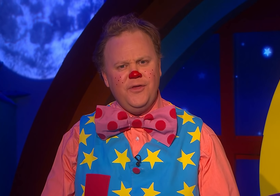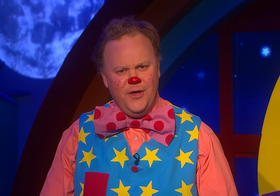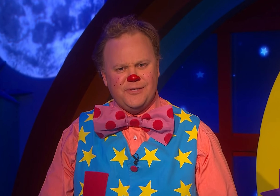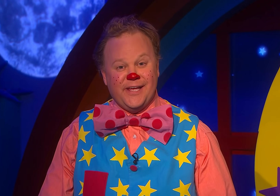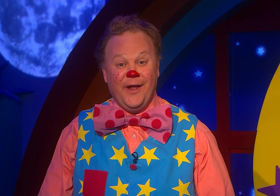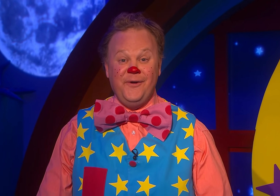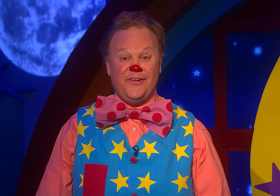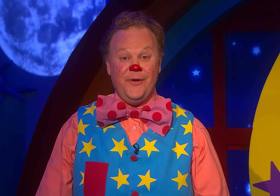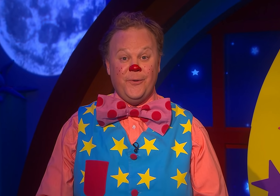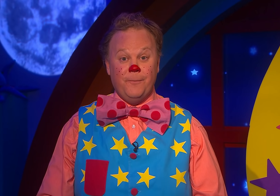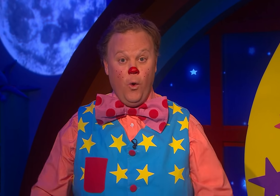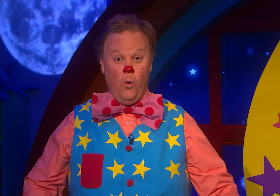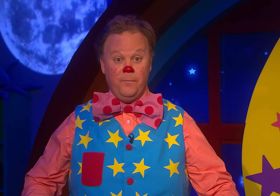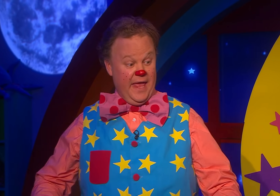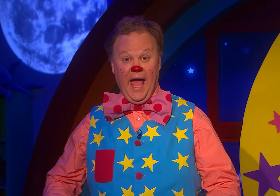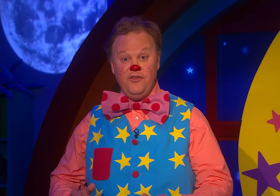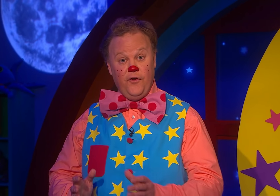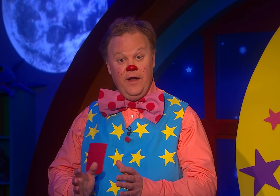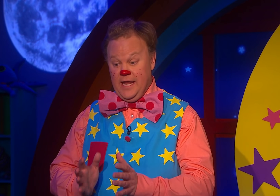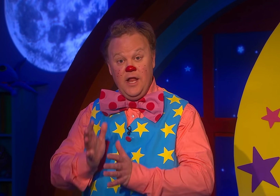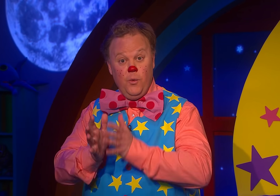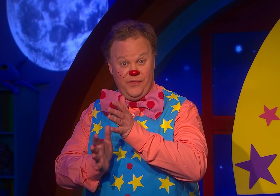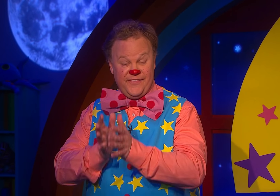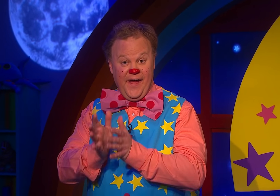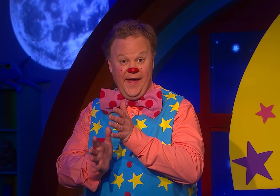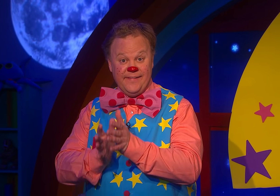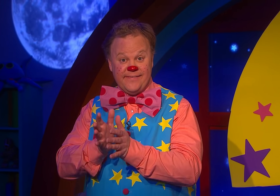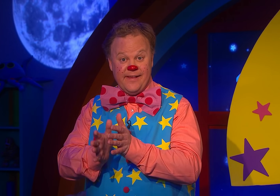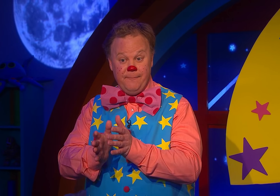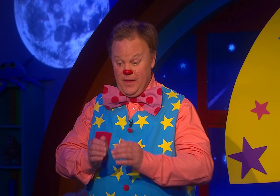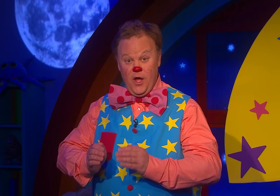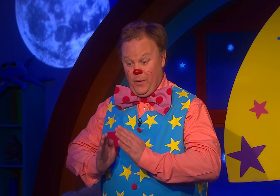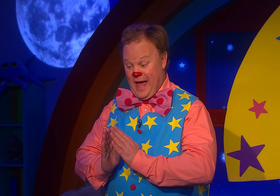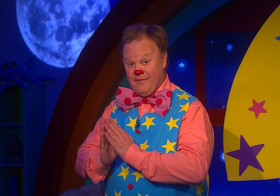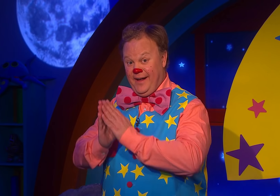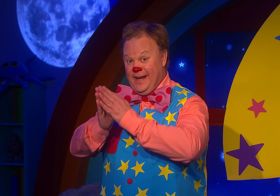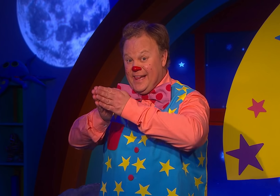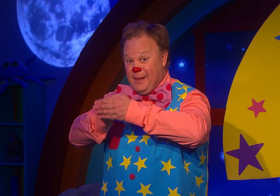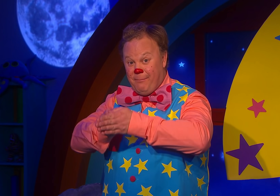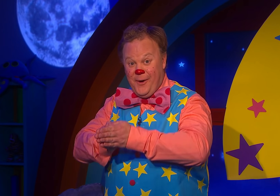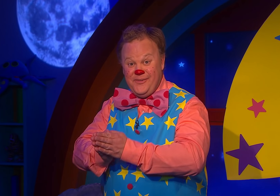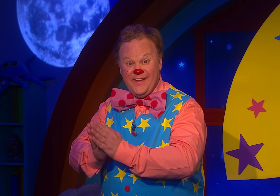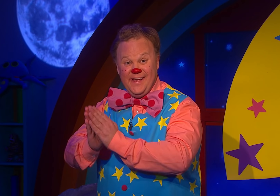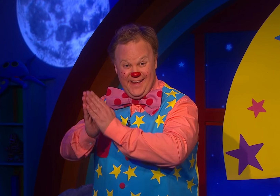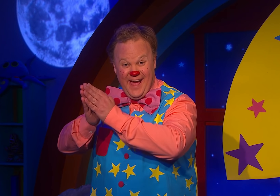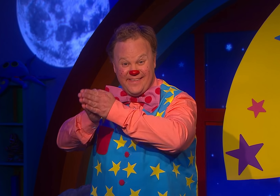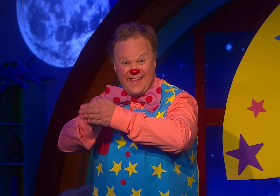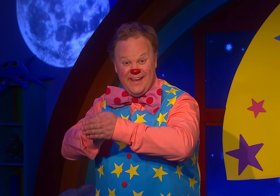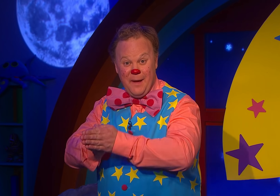you sing along too? Oh, and join in with the signs. We have our little boat, that's it,